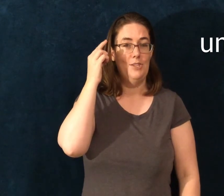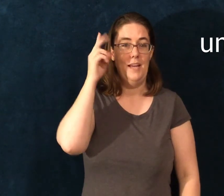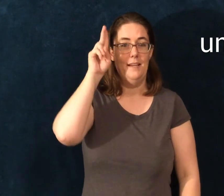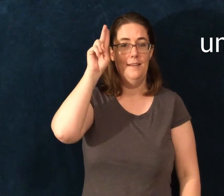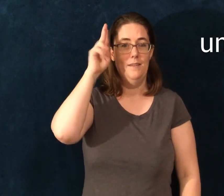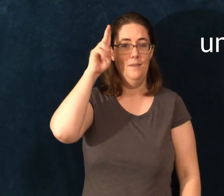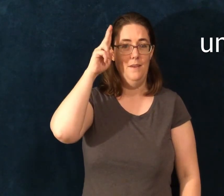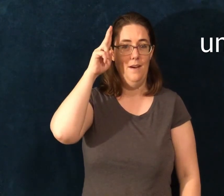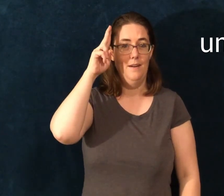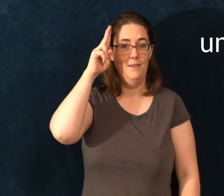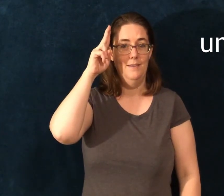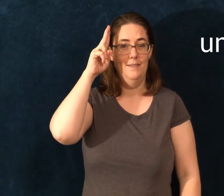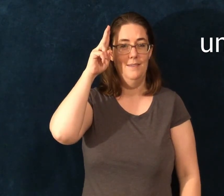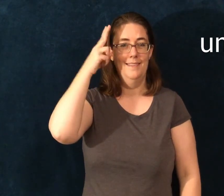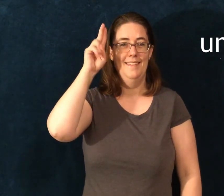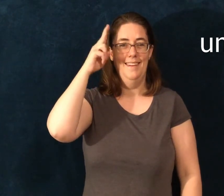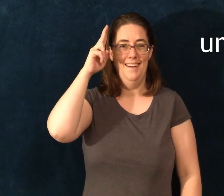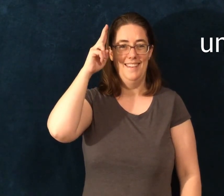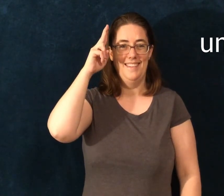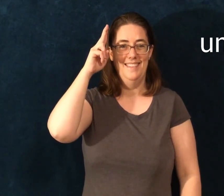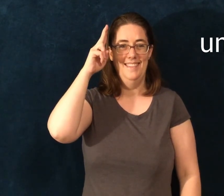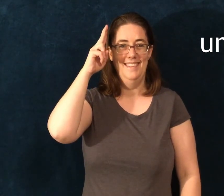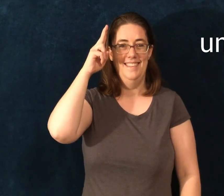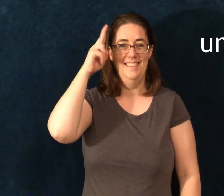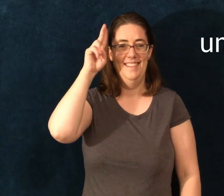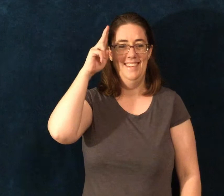shake. Uncle. Uncle.